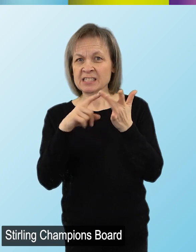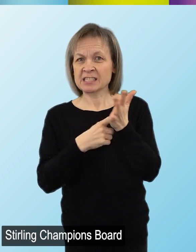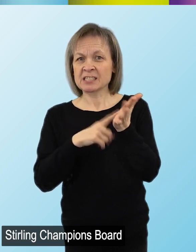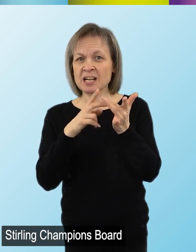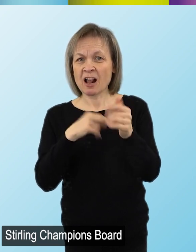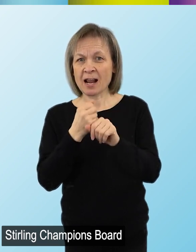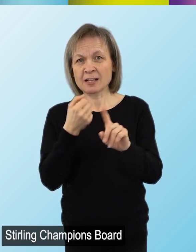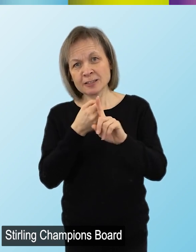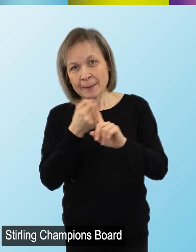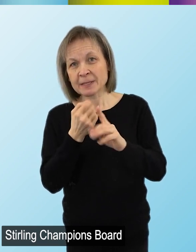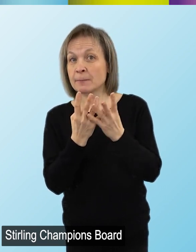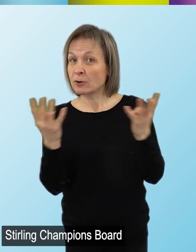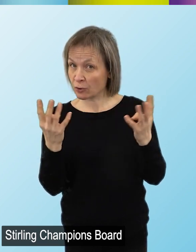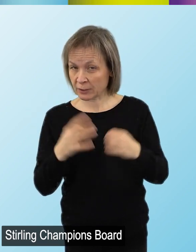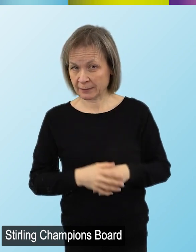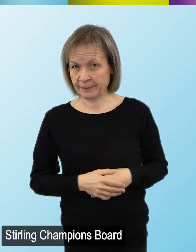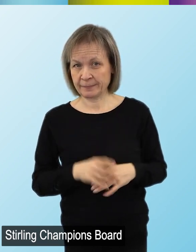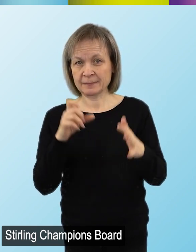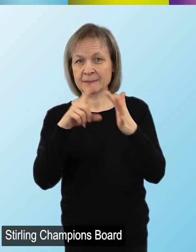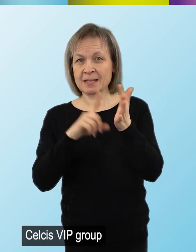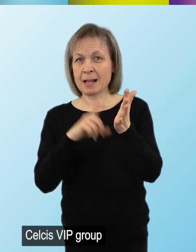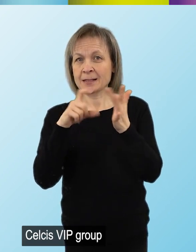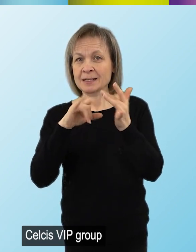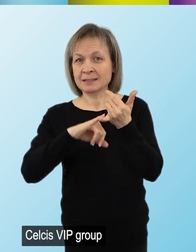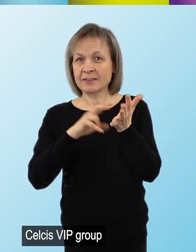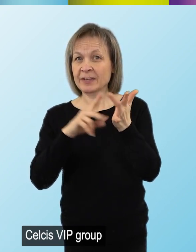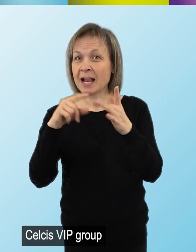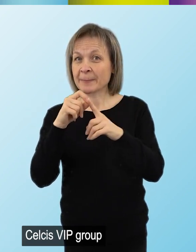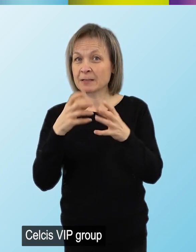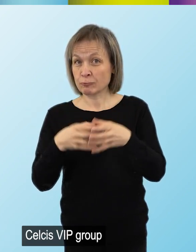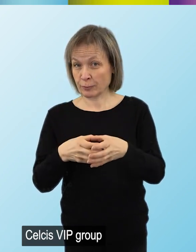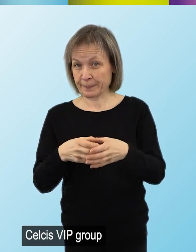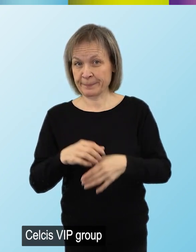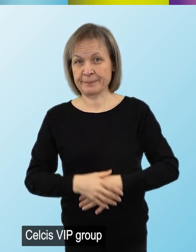Stirling Champions Board. Celsius VIP Group.